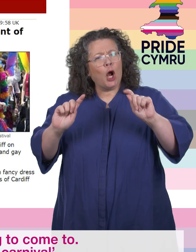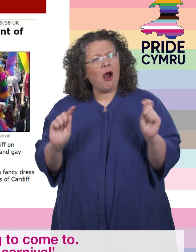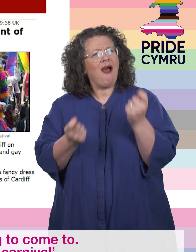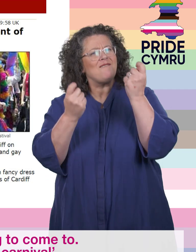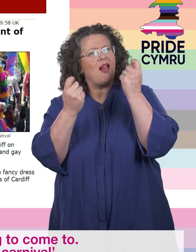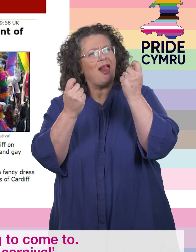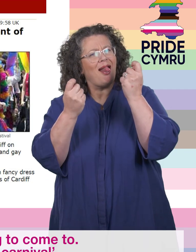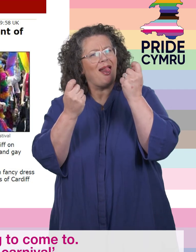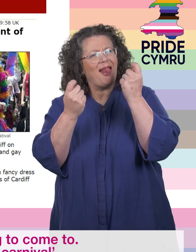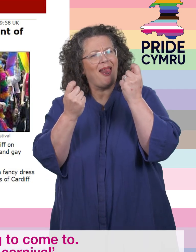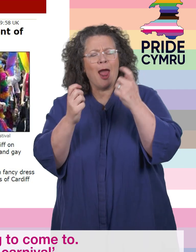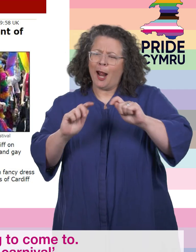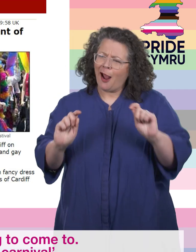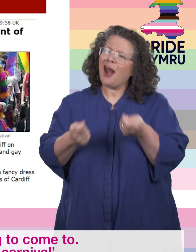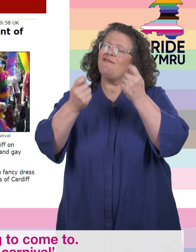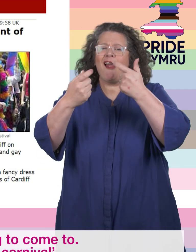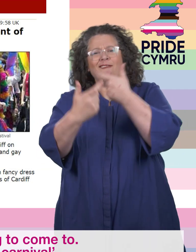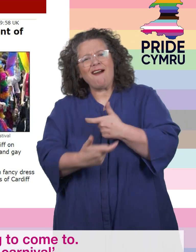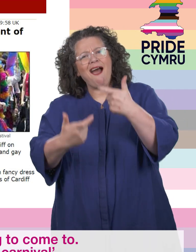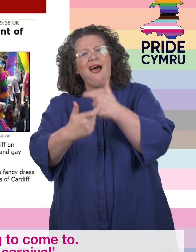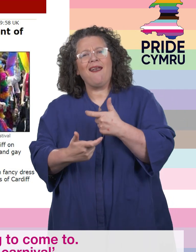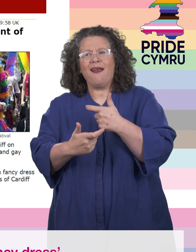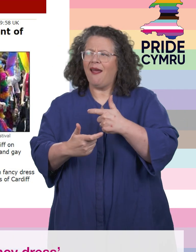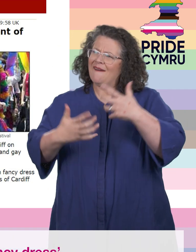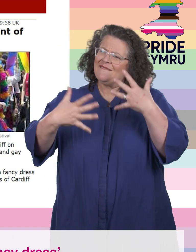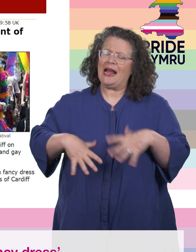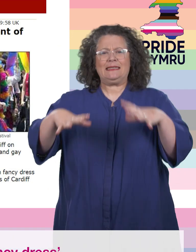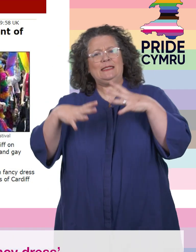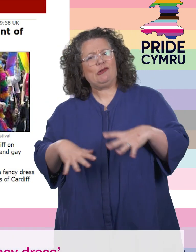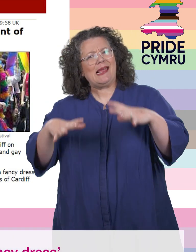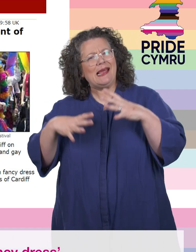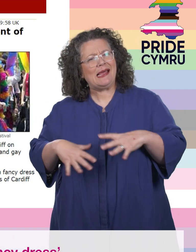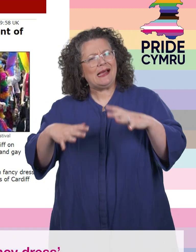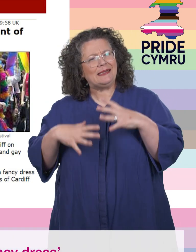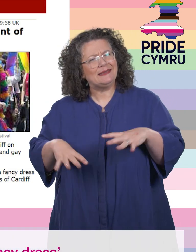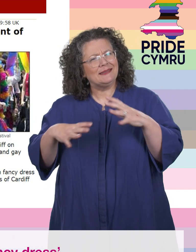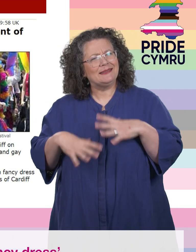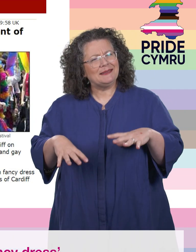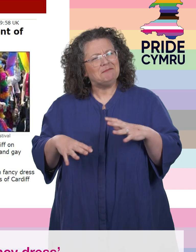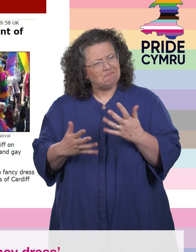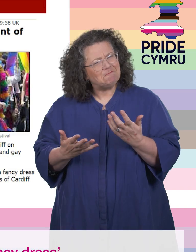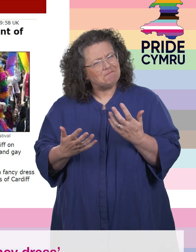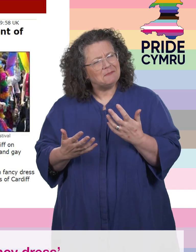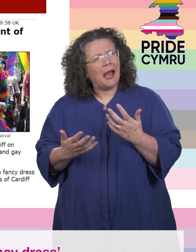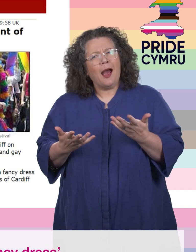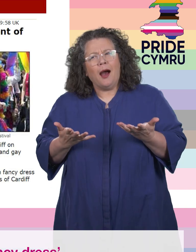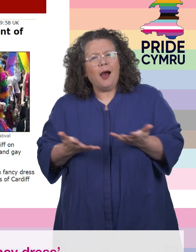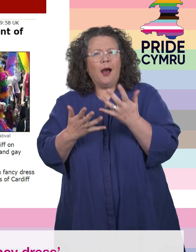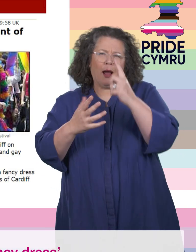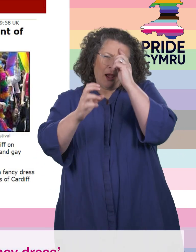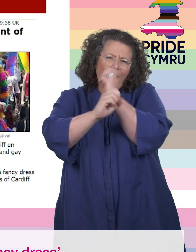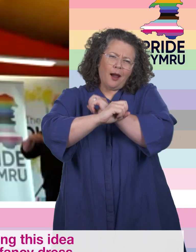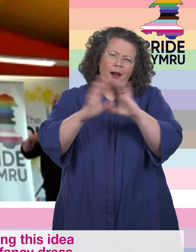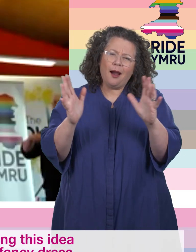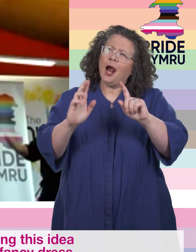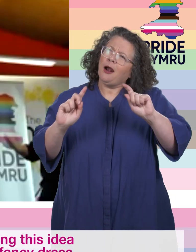This is the point I was going to make. Look at the language. A carnival of fun and fancy